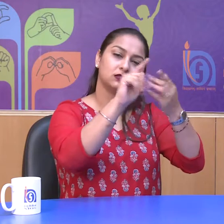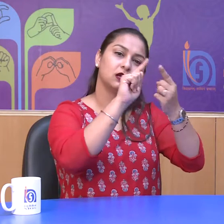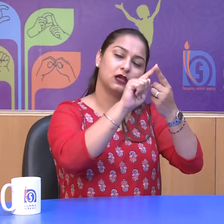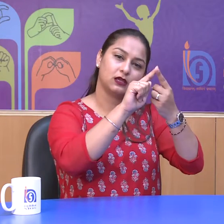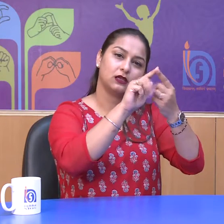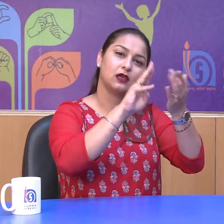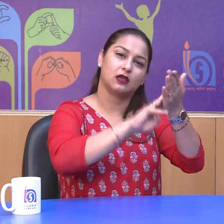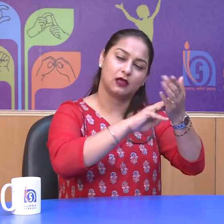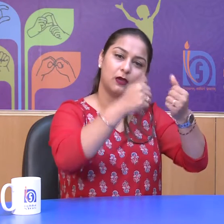FIRDAUSUHIMAT.